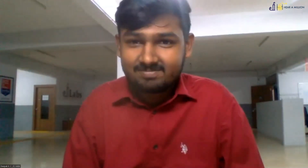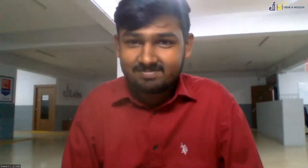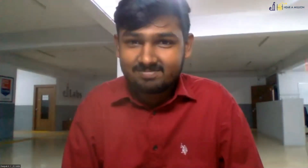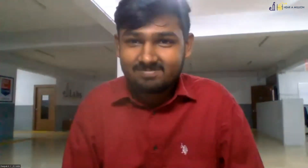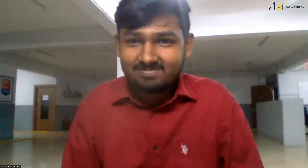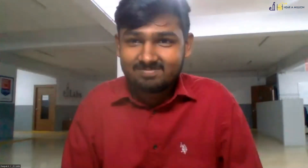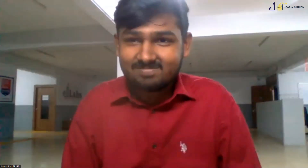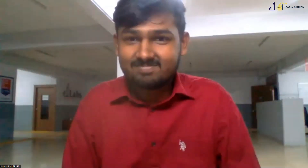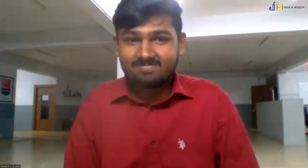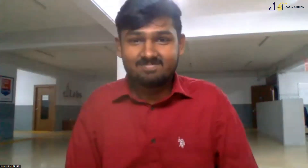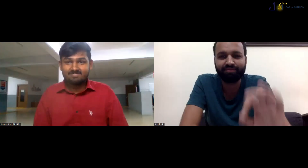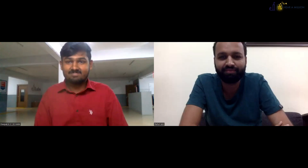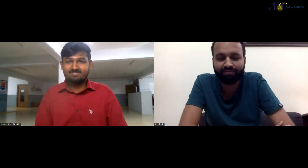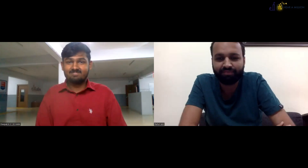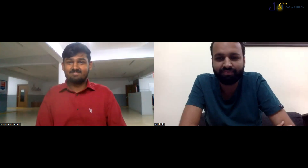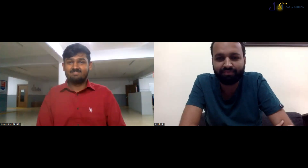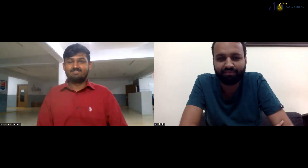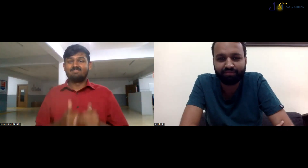Yeah. Can we have Rahul now?